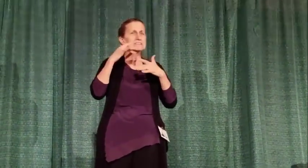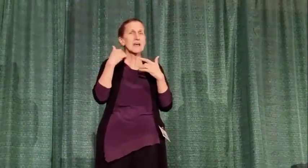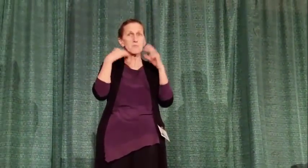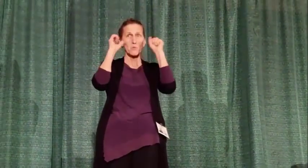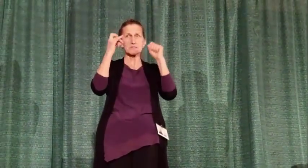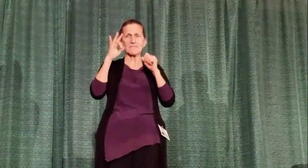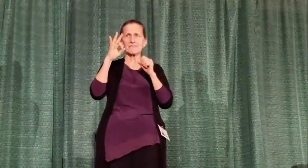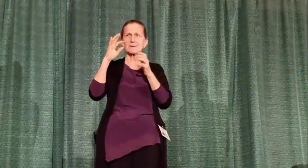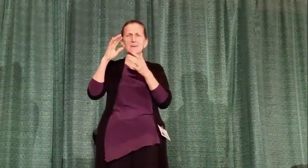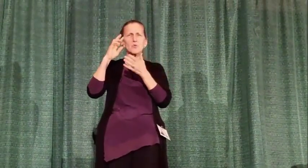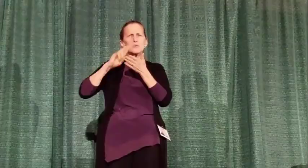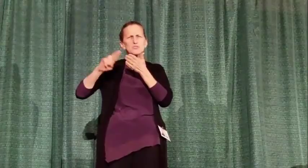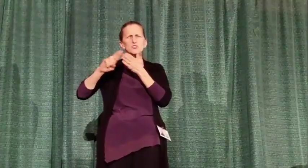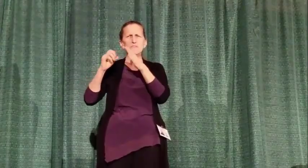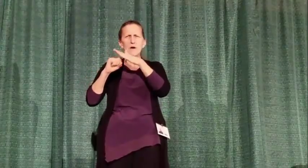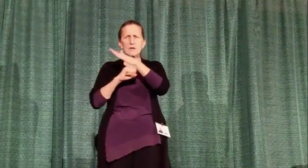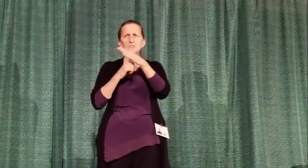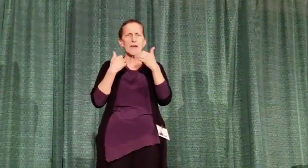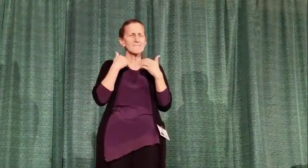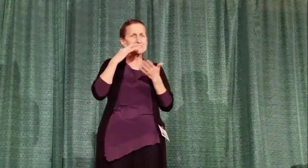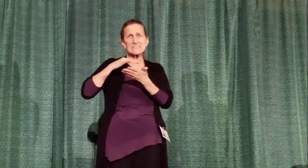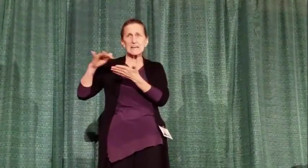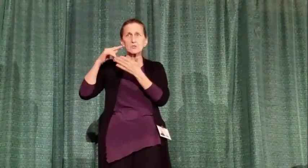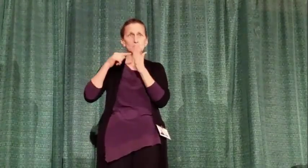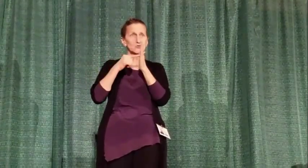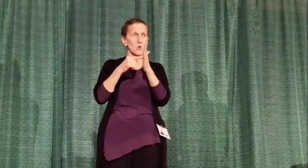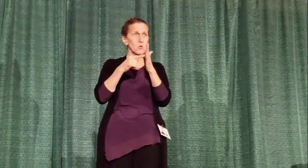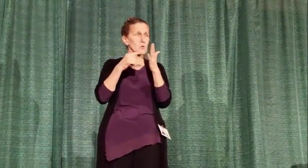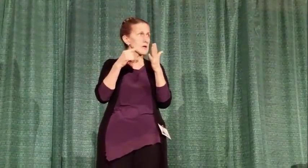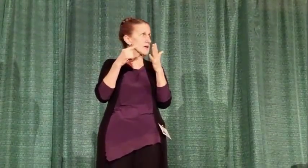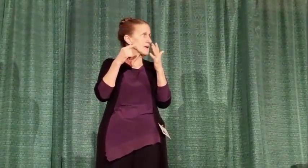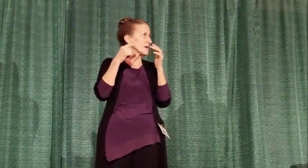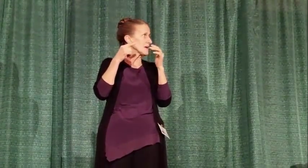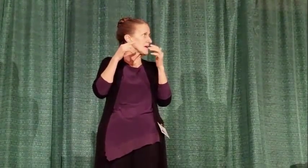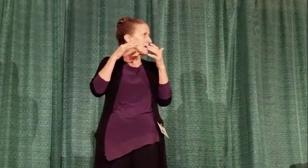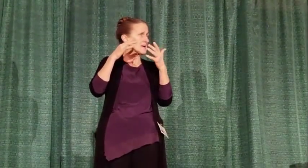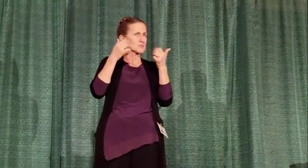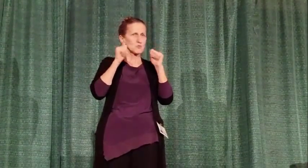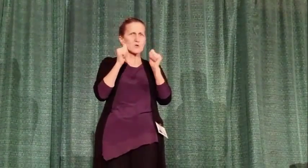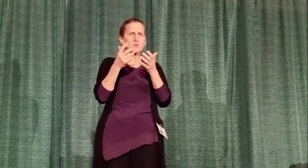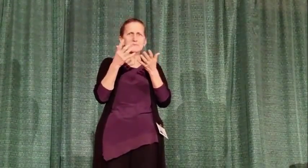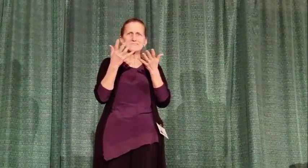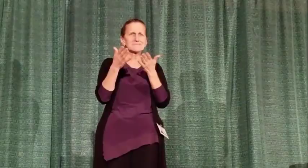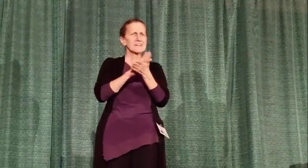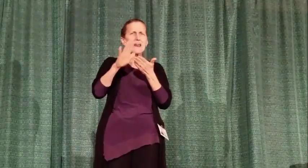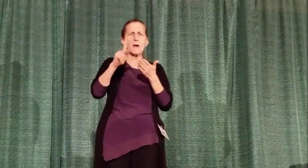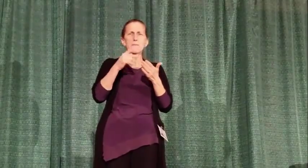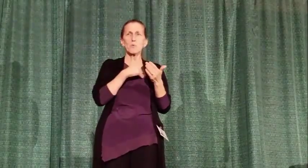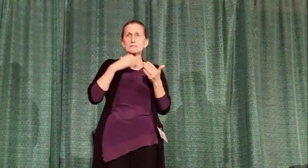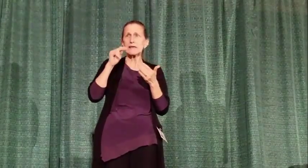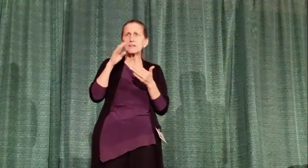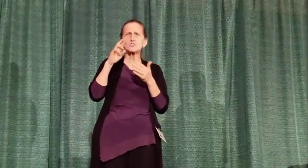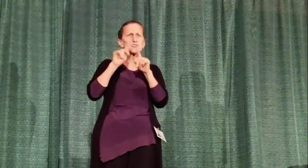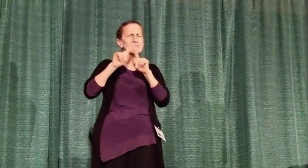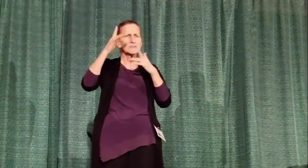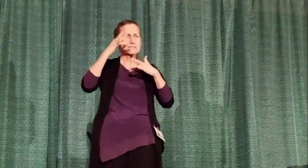Foundation. We're doing research studies to show that we're reversing and wiping out breast cancer and other diseases. I'm doing a study at